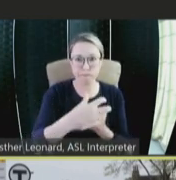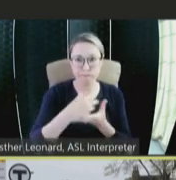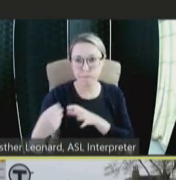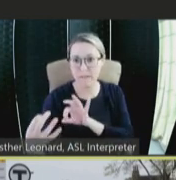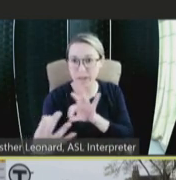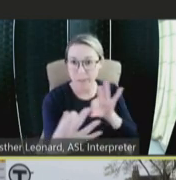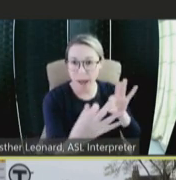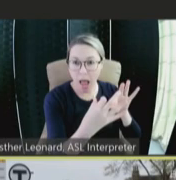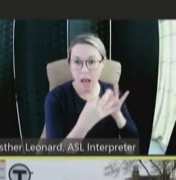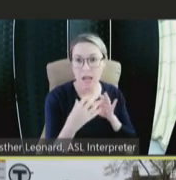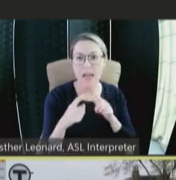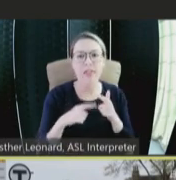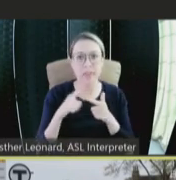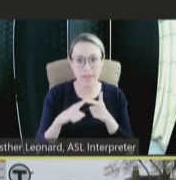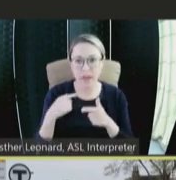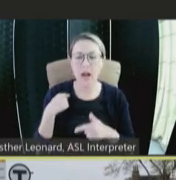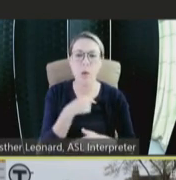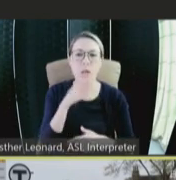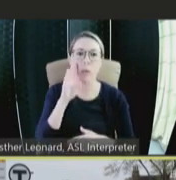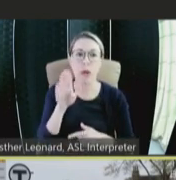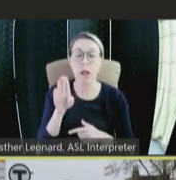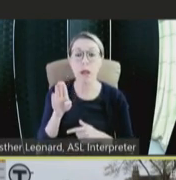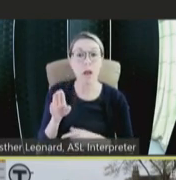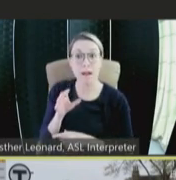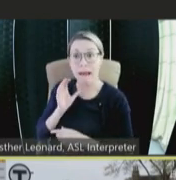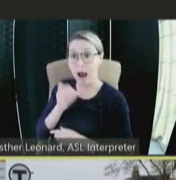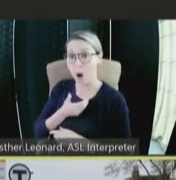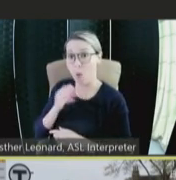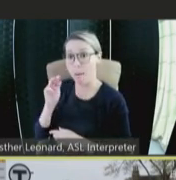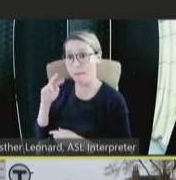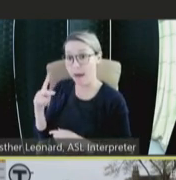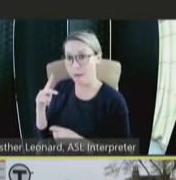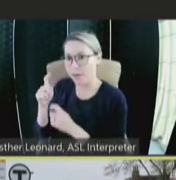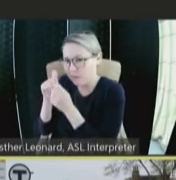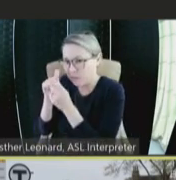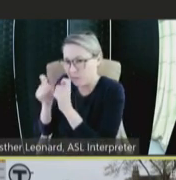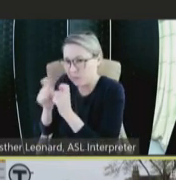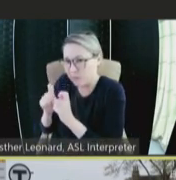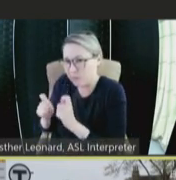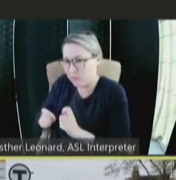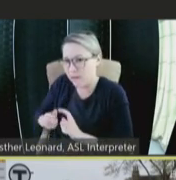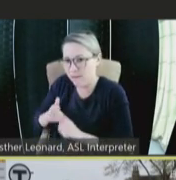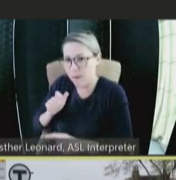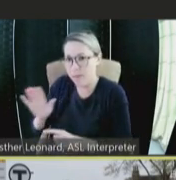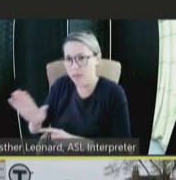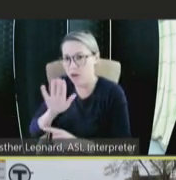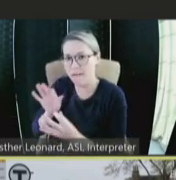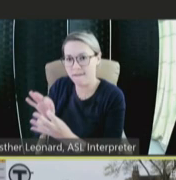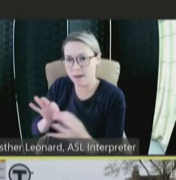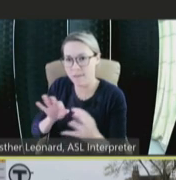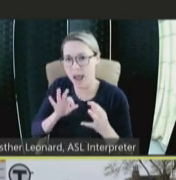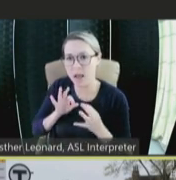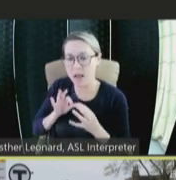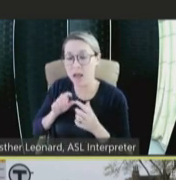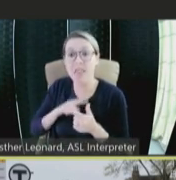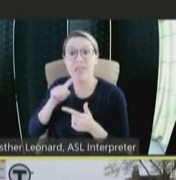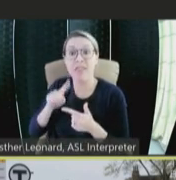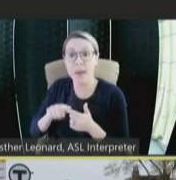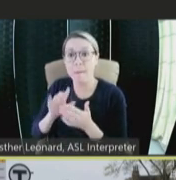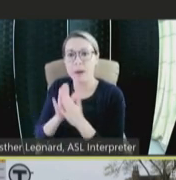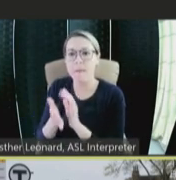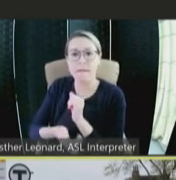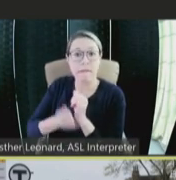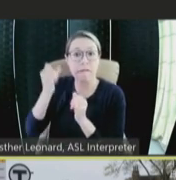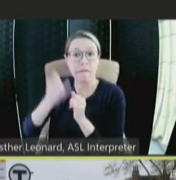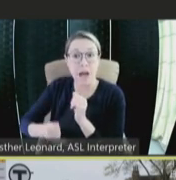get and then make revisions to the map before we have what we're calling a final map, which will then